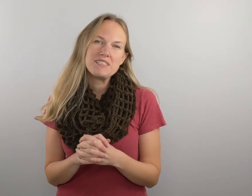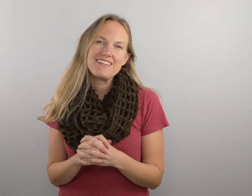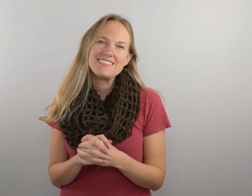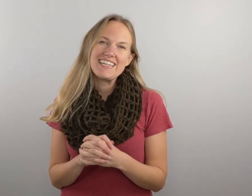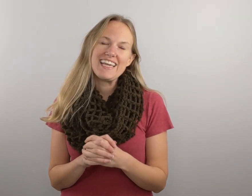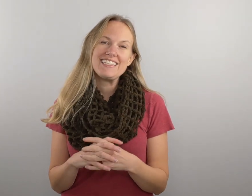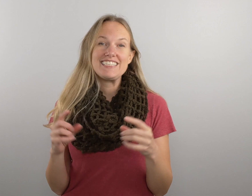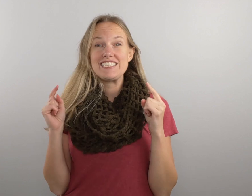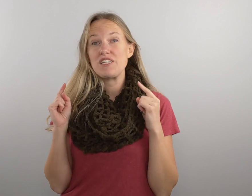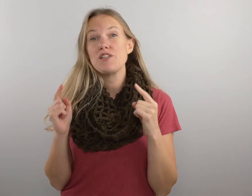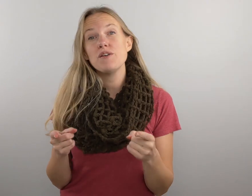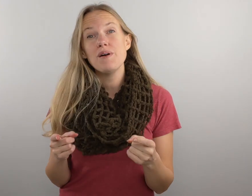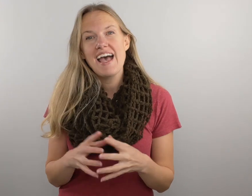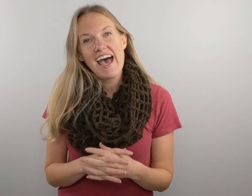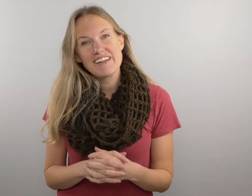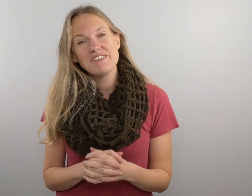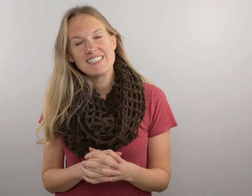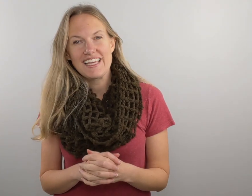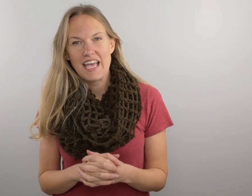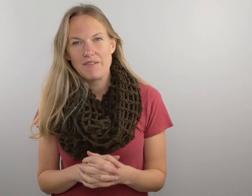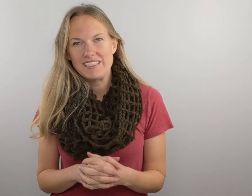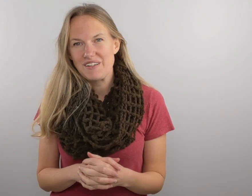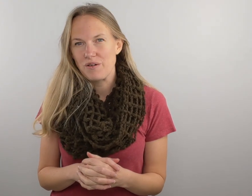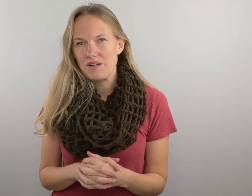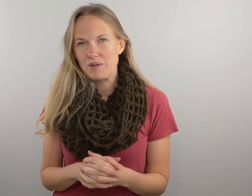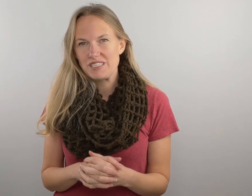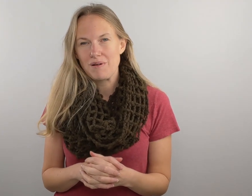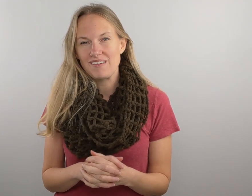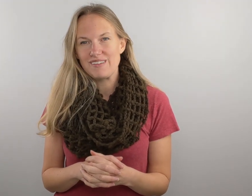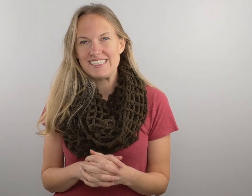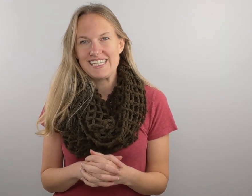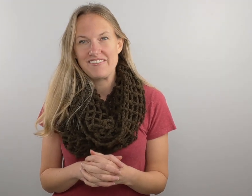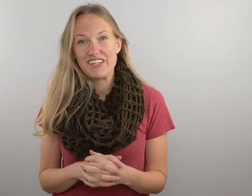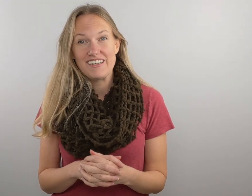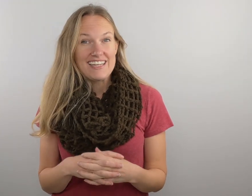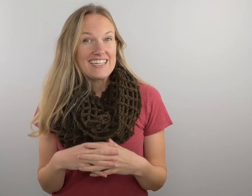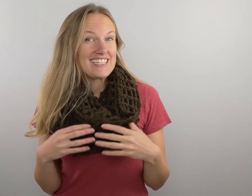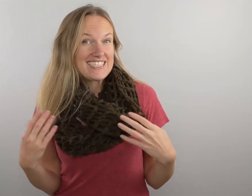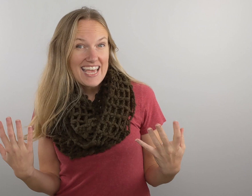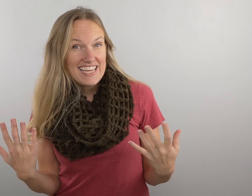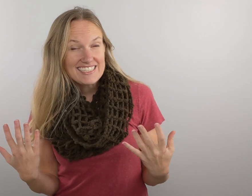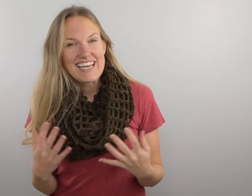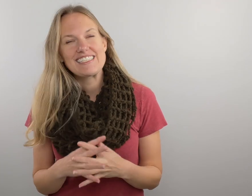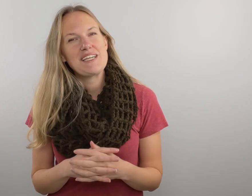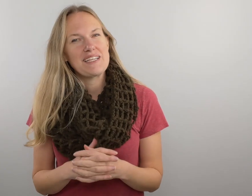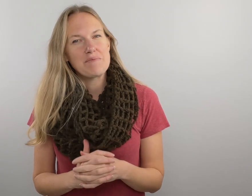channel dedicated to teaching you how to use sign language in order to worship our Lord and Savior. Today is actually a little bit